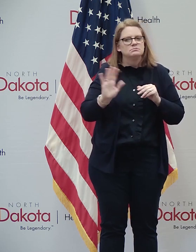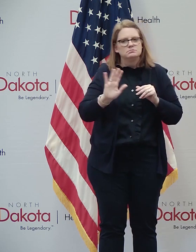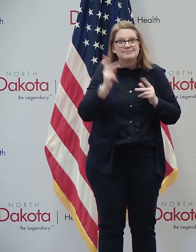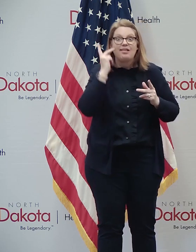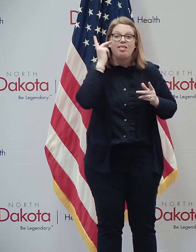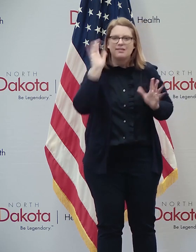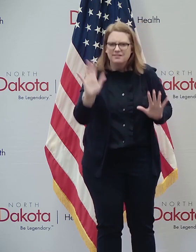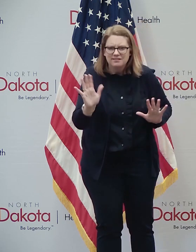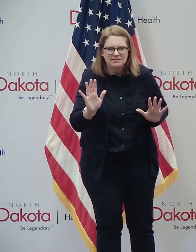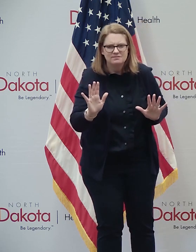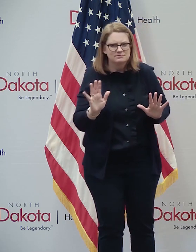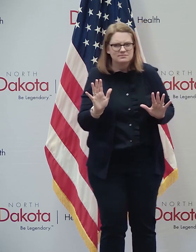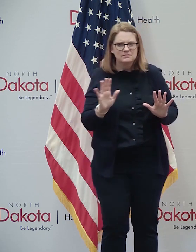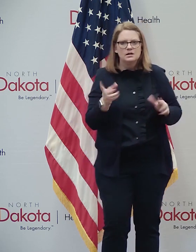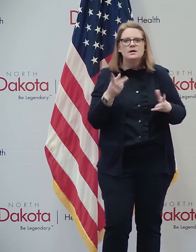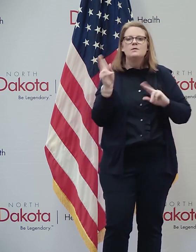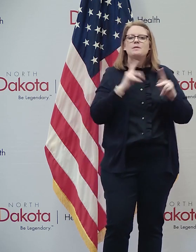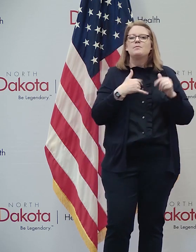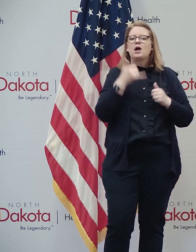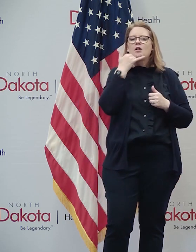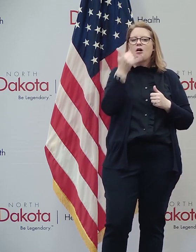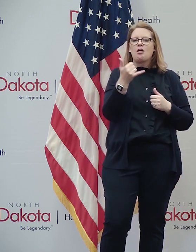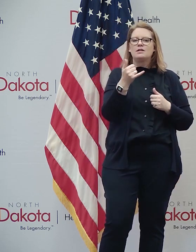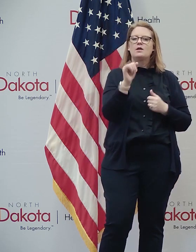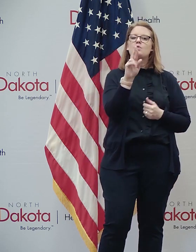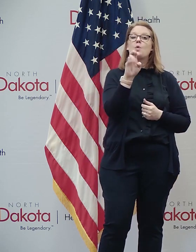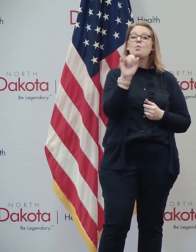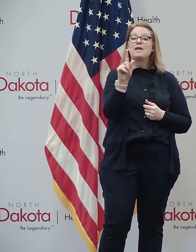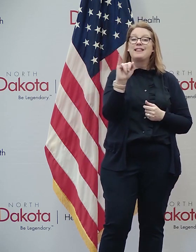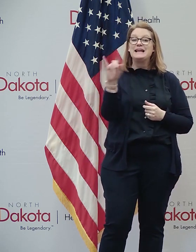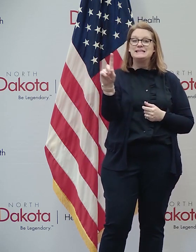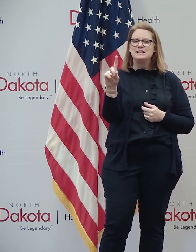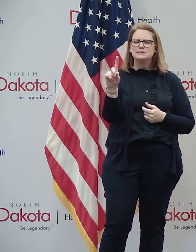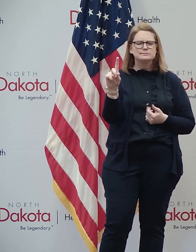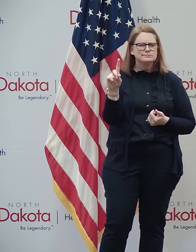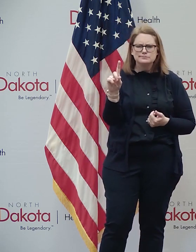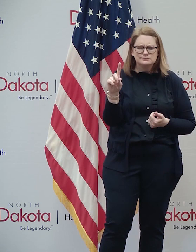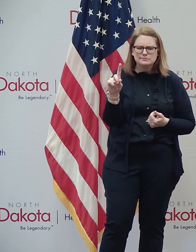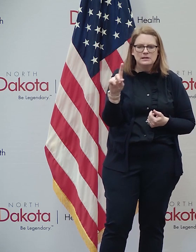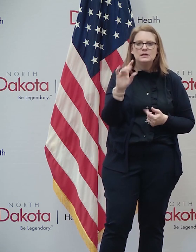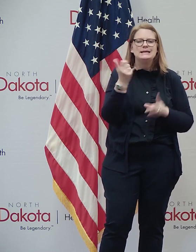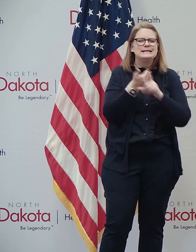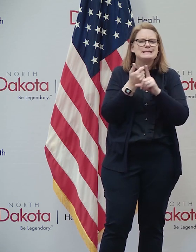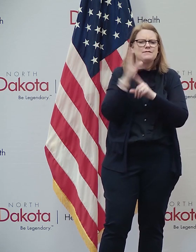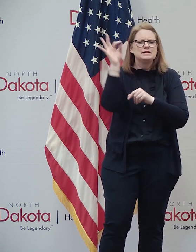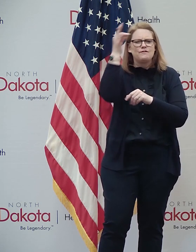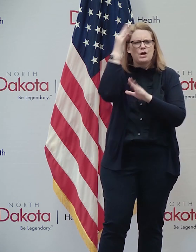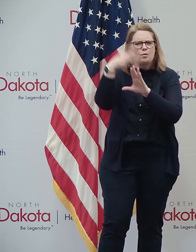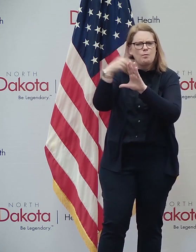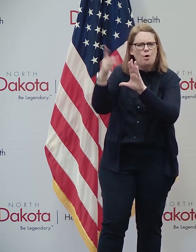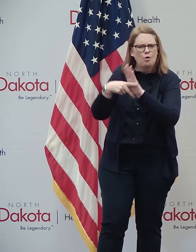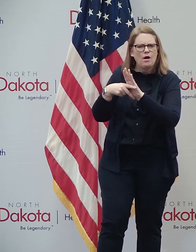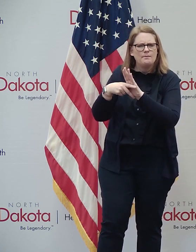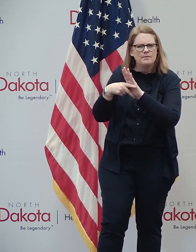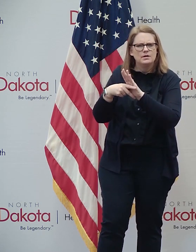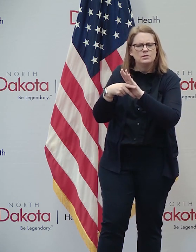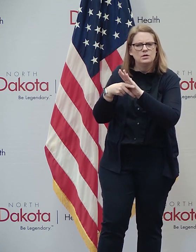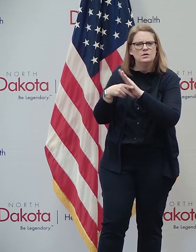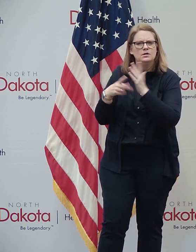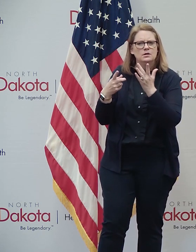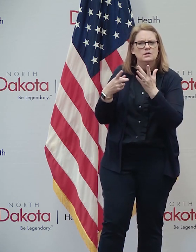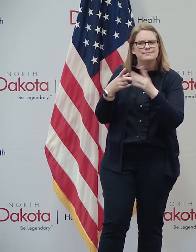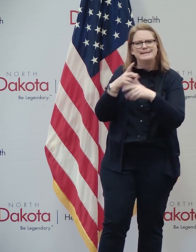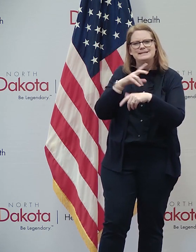Also, people were calling this morning about getting Real ID. I want to repeat the Real ID, which is the federal program to achieve,